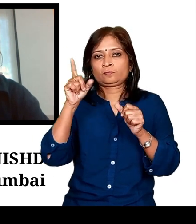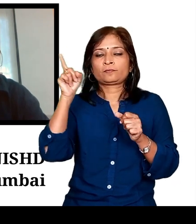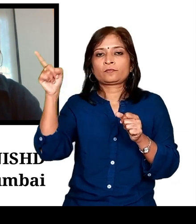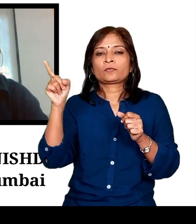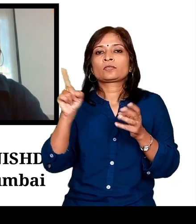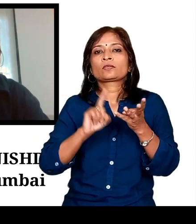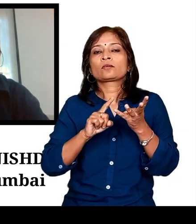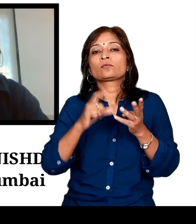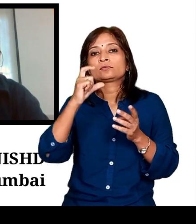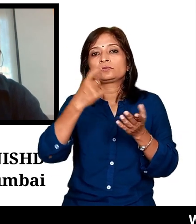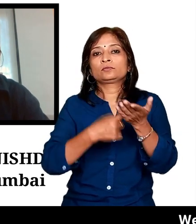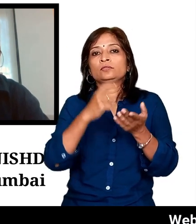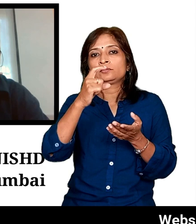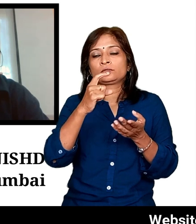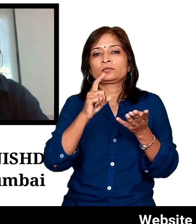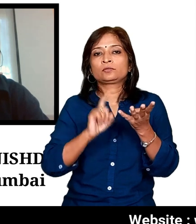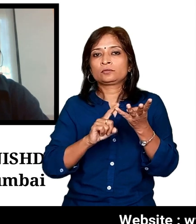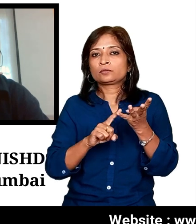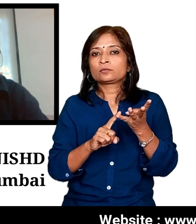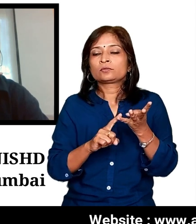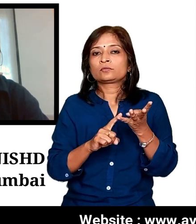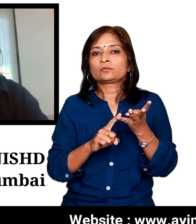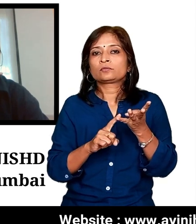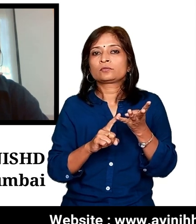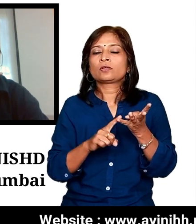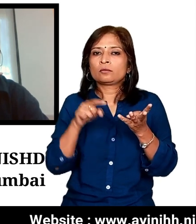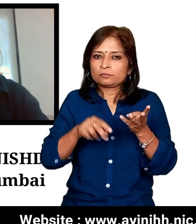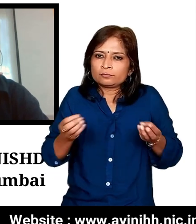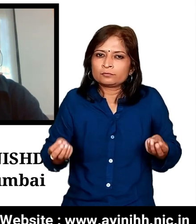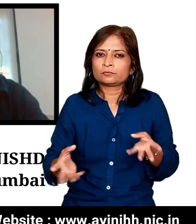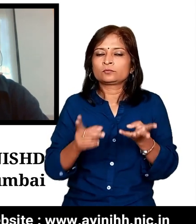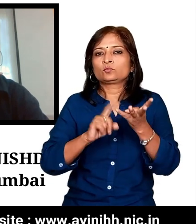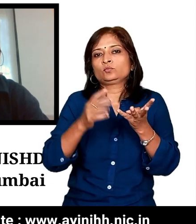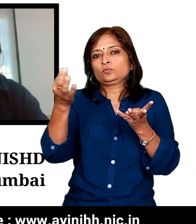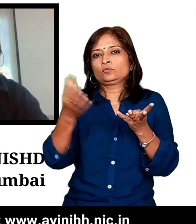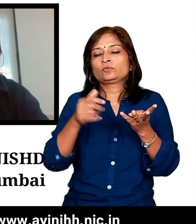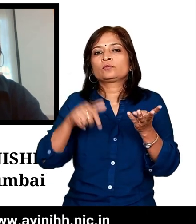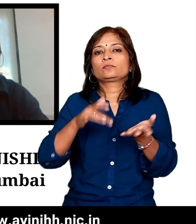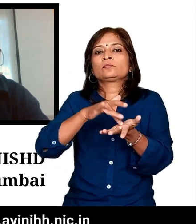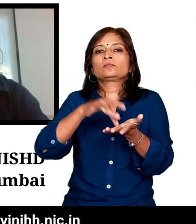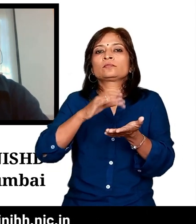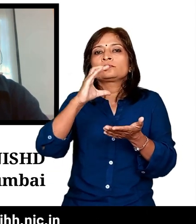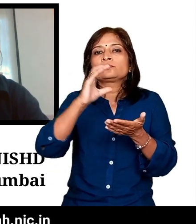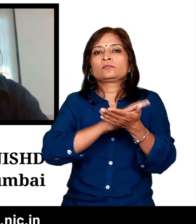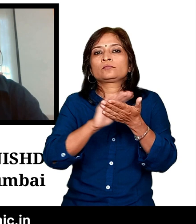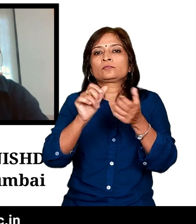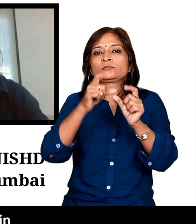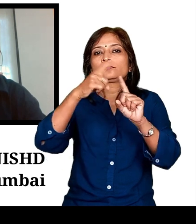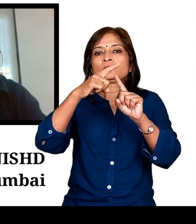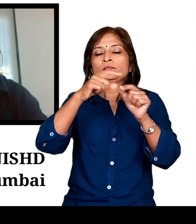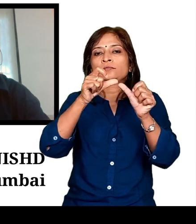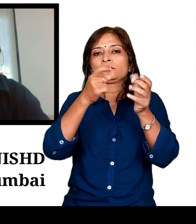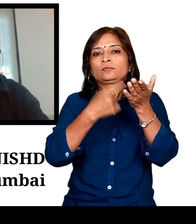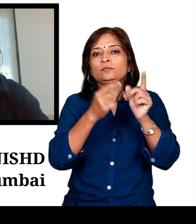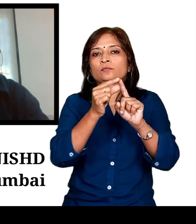the CRC, that is Composite Regional Center, has been started in Chhatarpur in Madhya Pradesh.